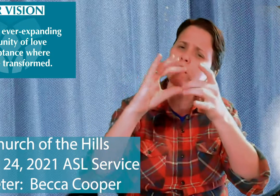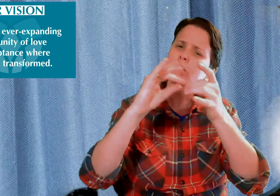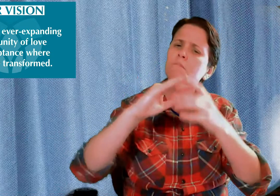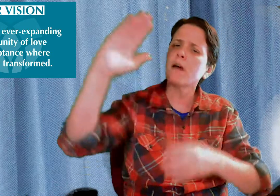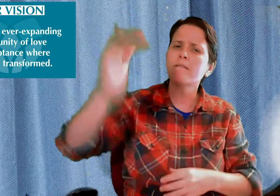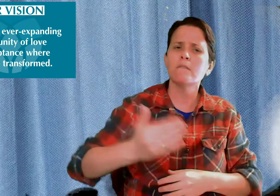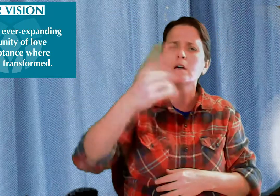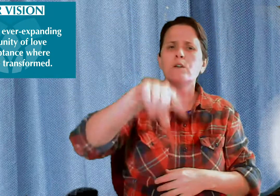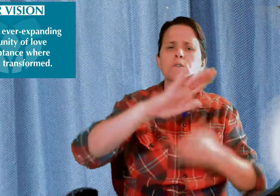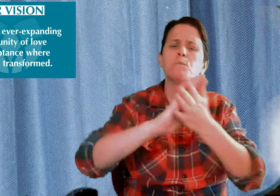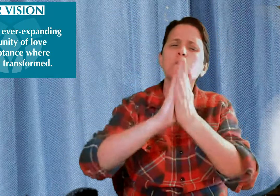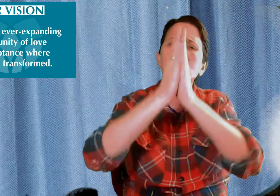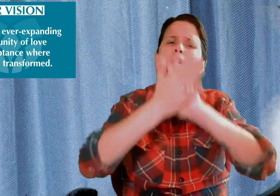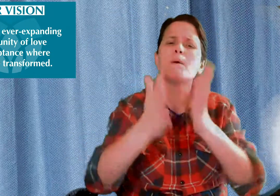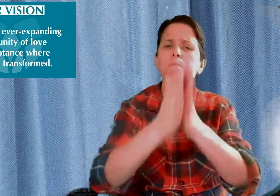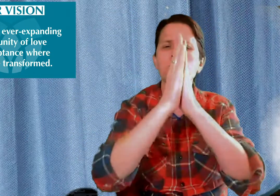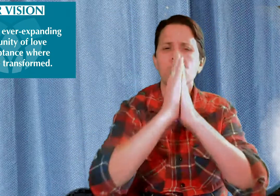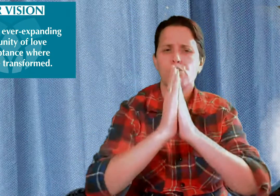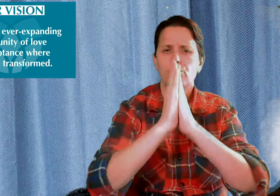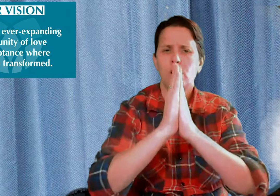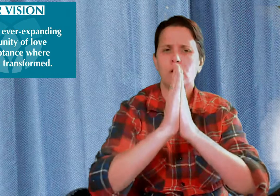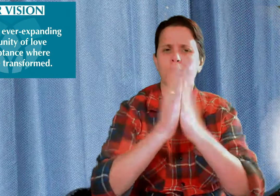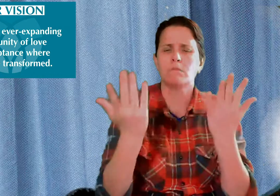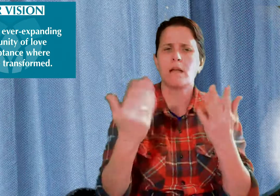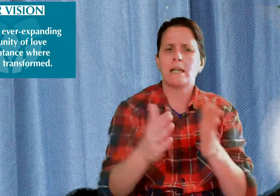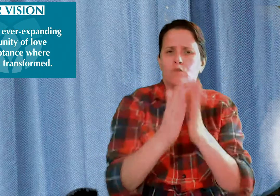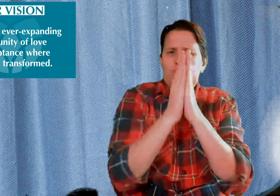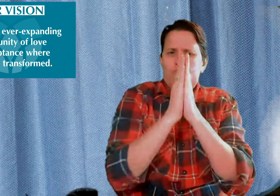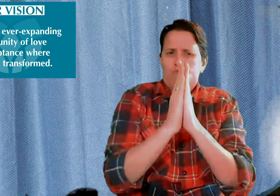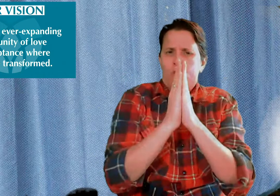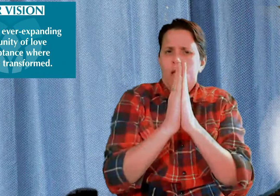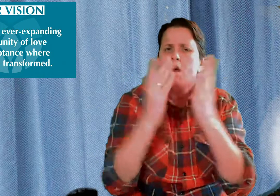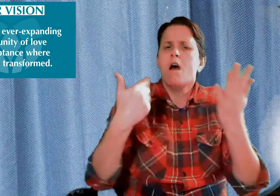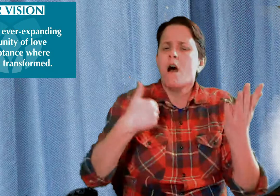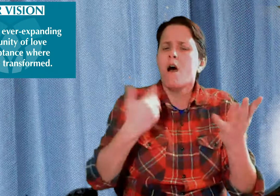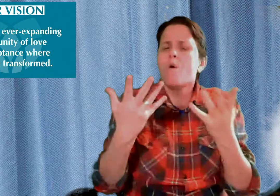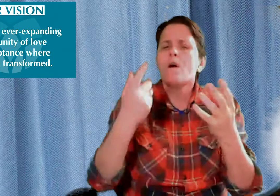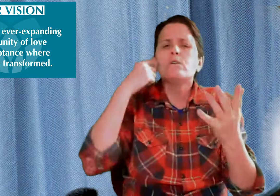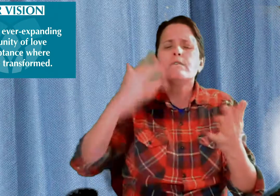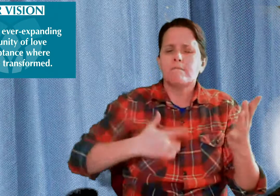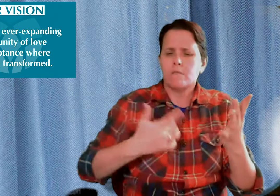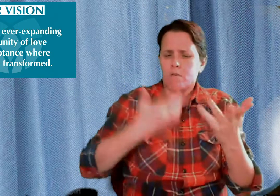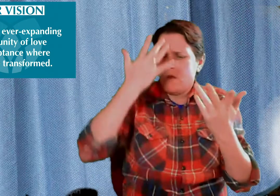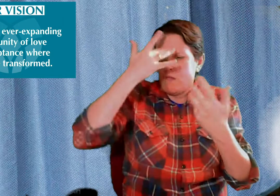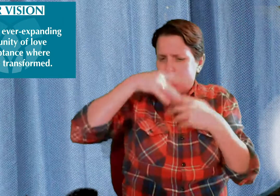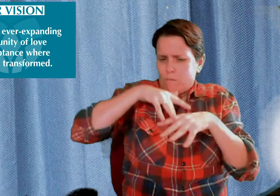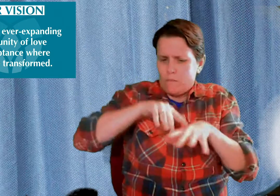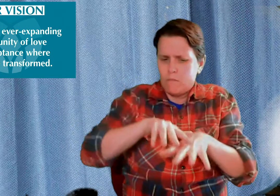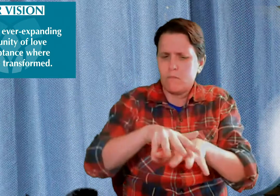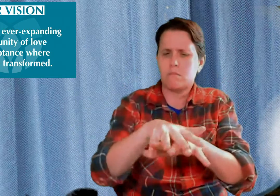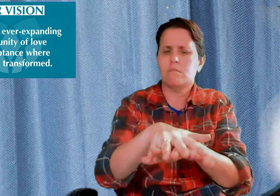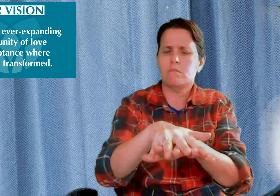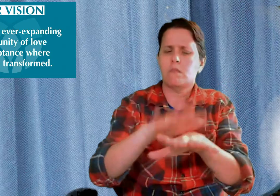it. But as you pray it, I invite you to come into alignment with it. Feel the vibrational frequency